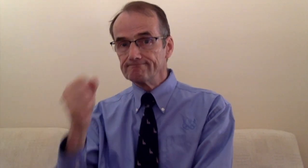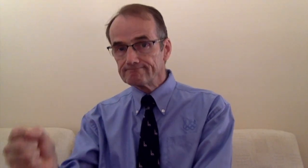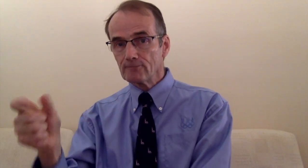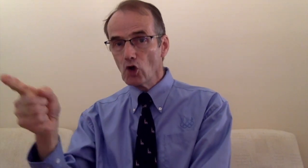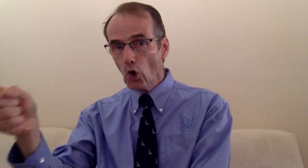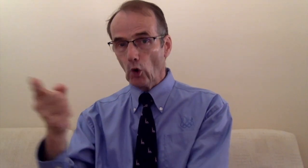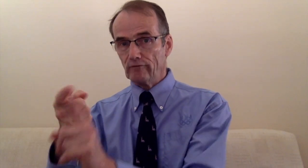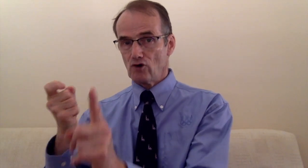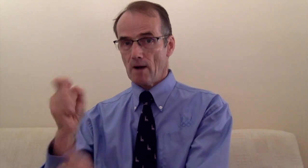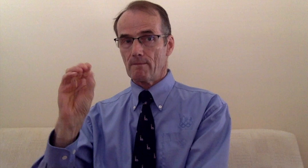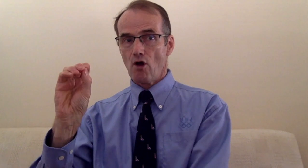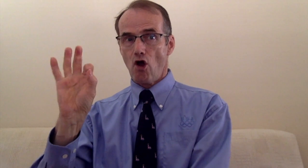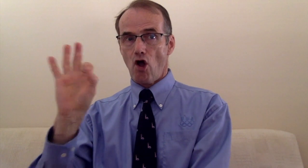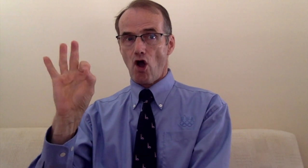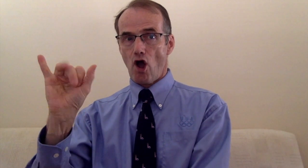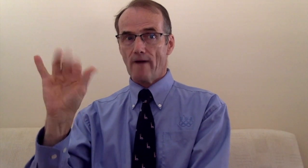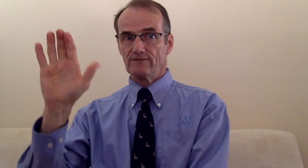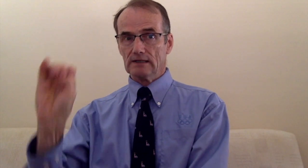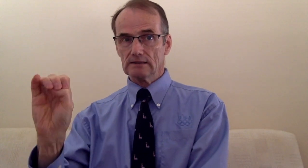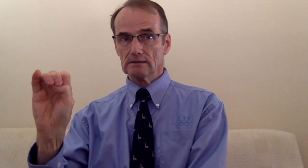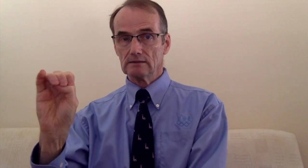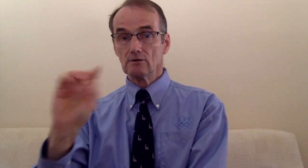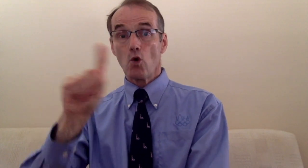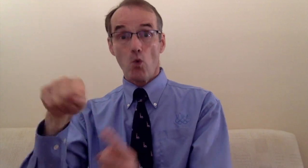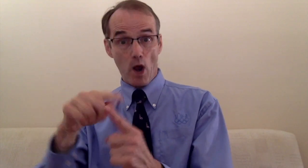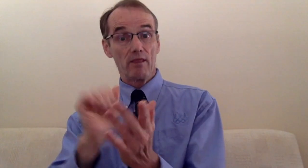I will thrust you from your office